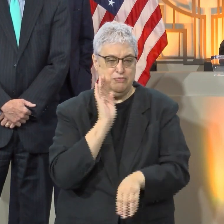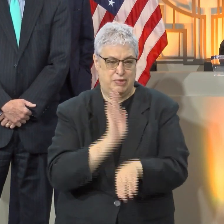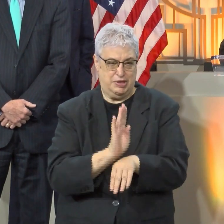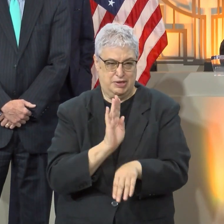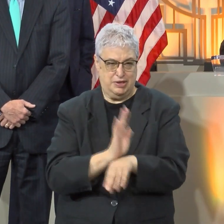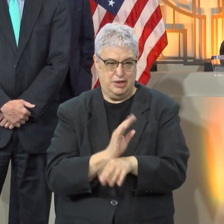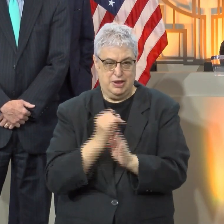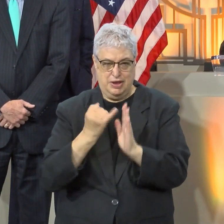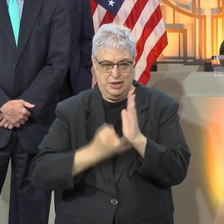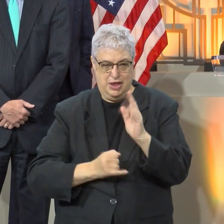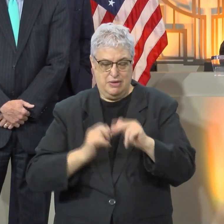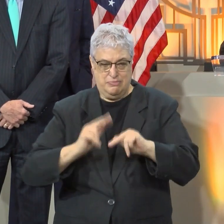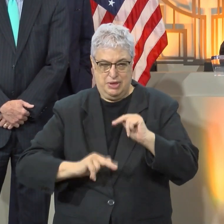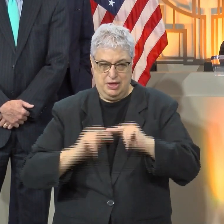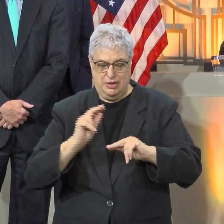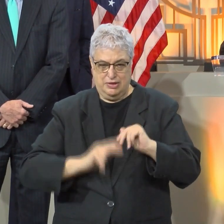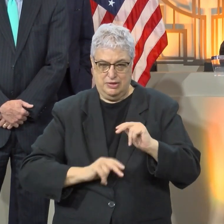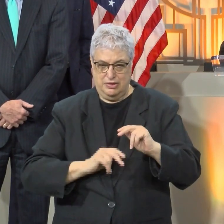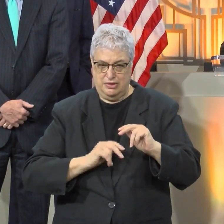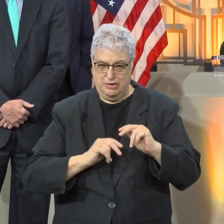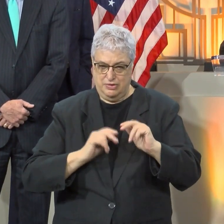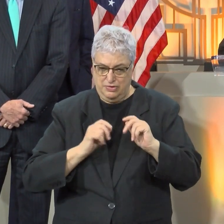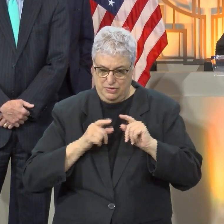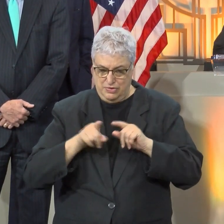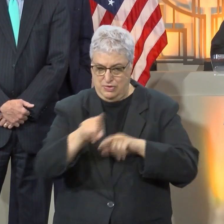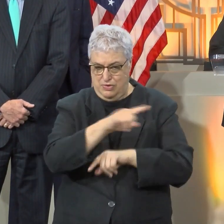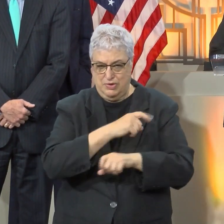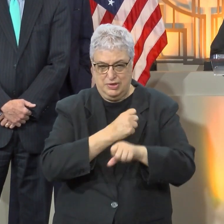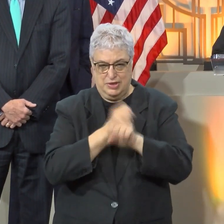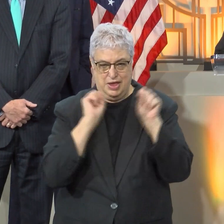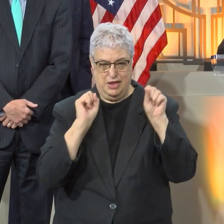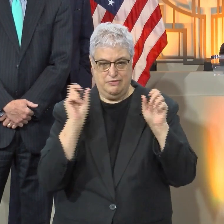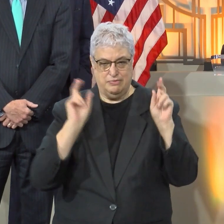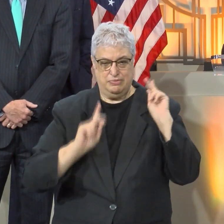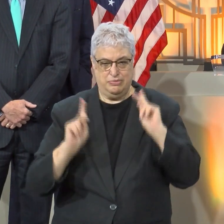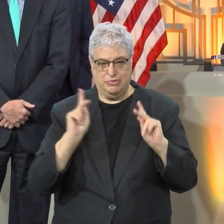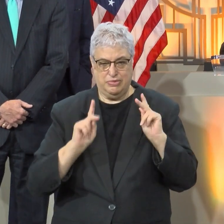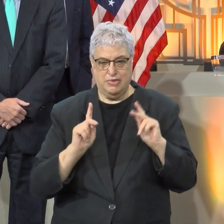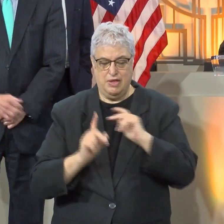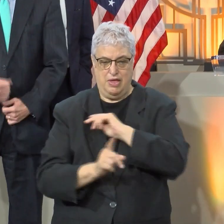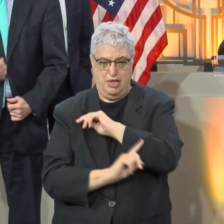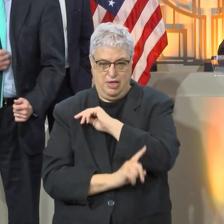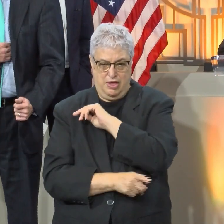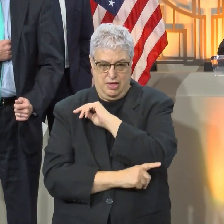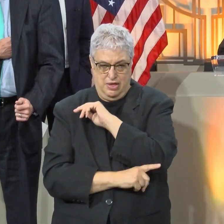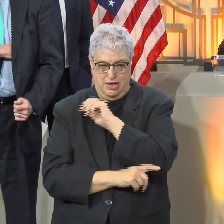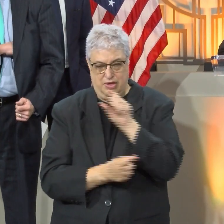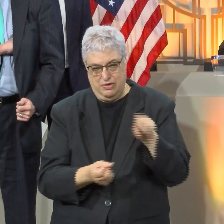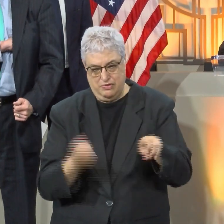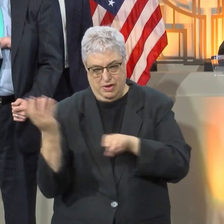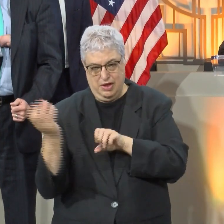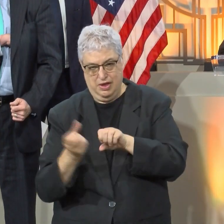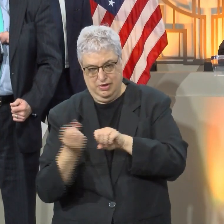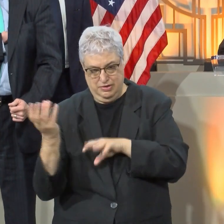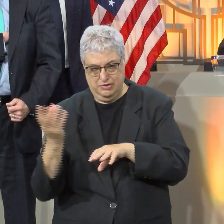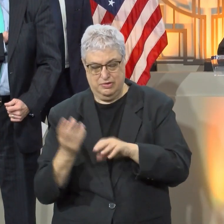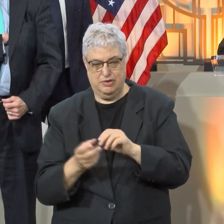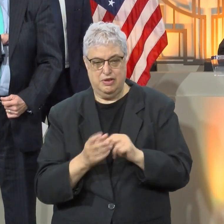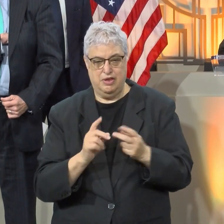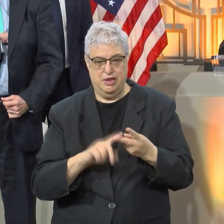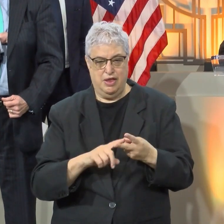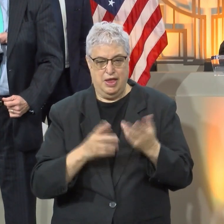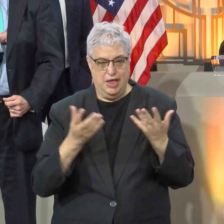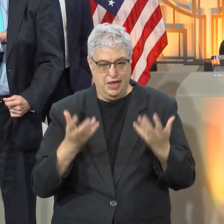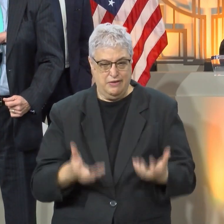is designed and built to keep you safe. Our colleagues in solid waste make sure that your garbage, recycling, and heavy trash is collected.